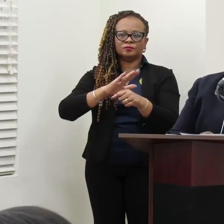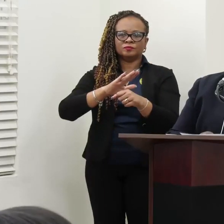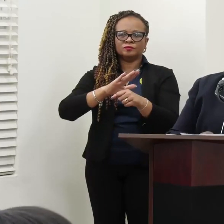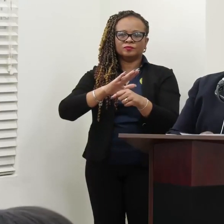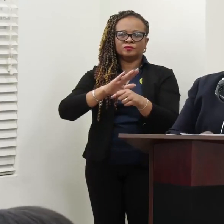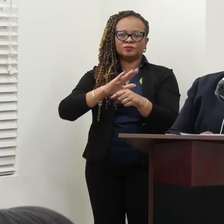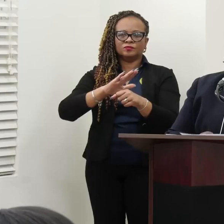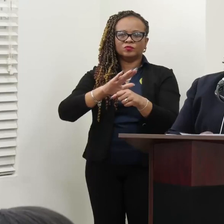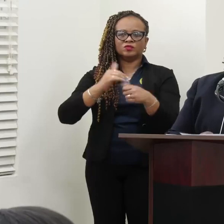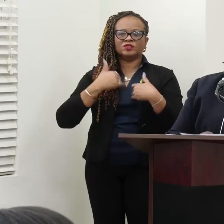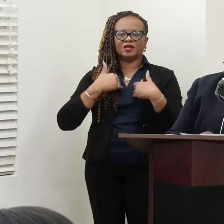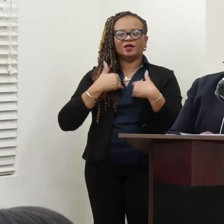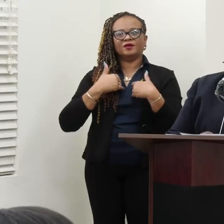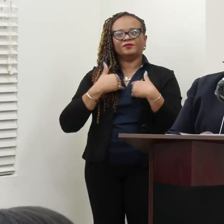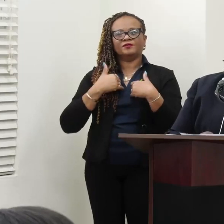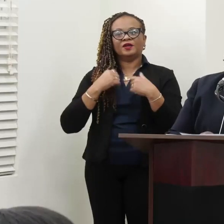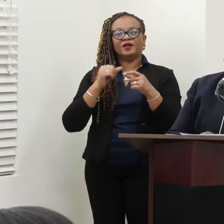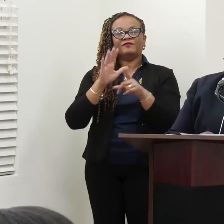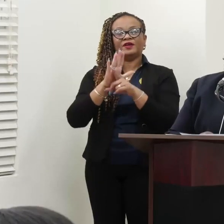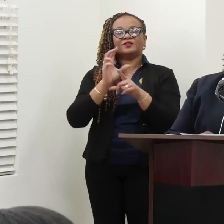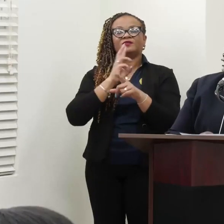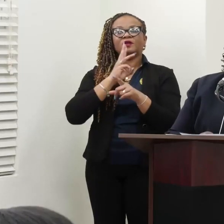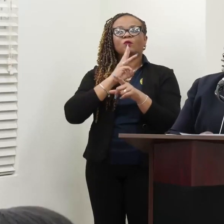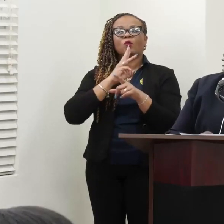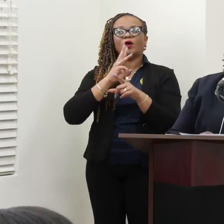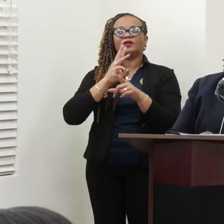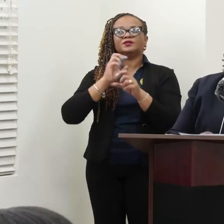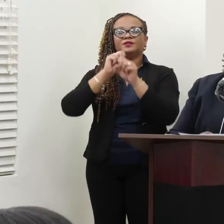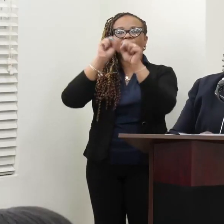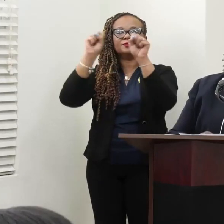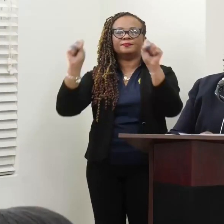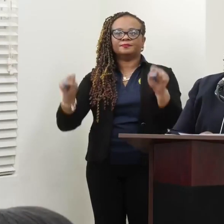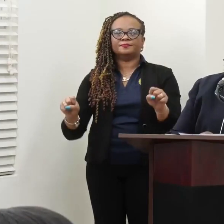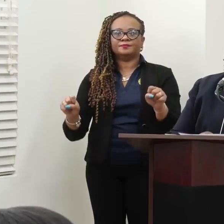which have ultimately affected the water system.